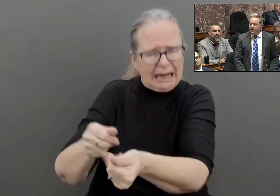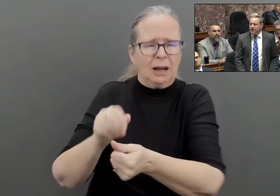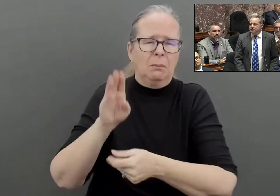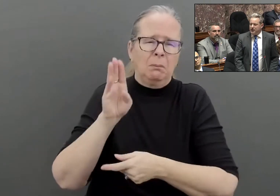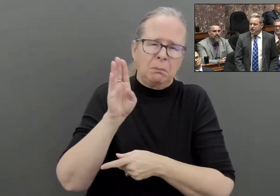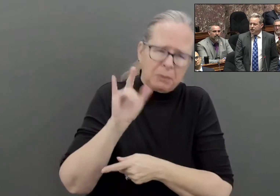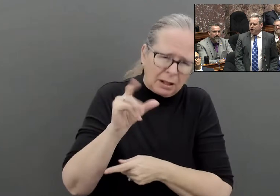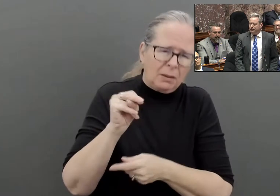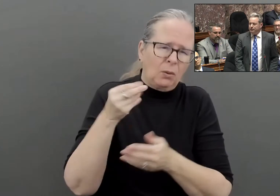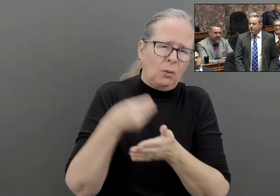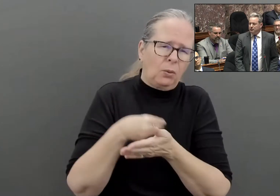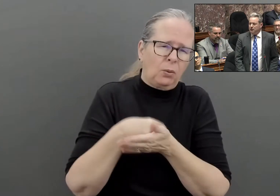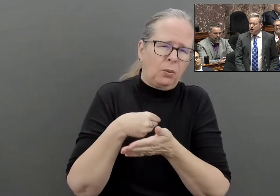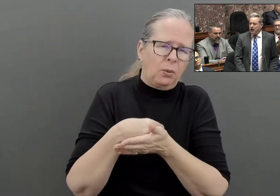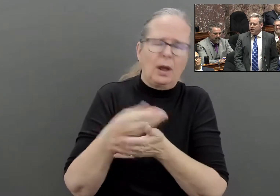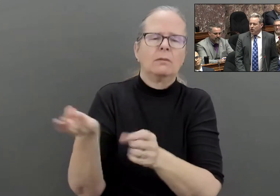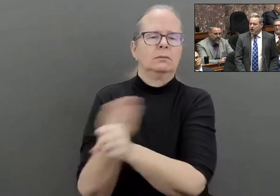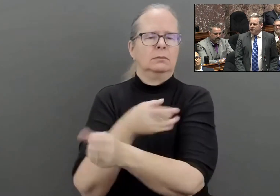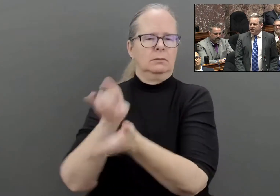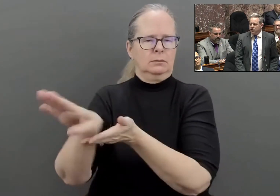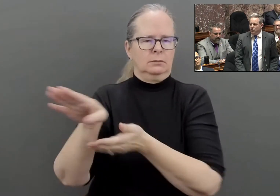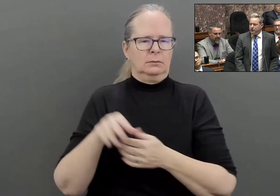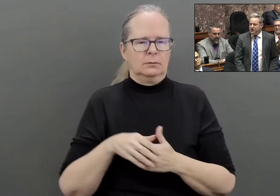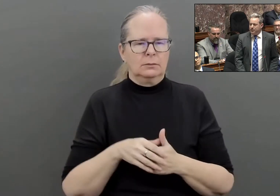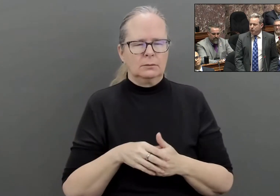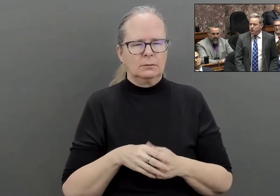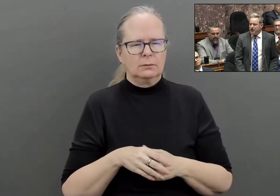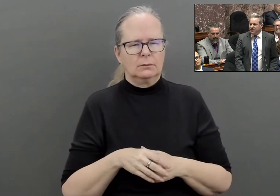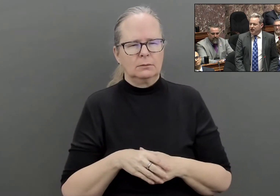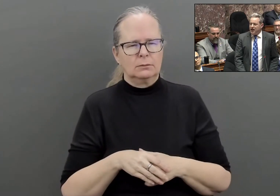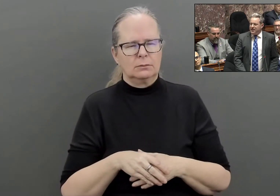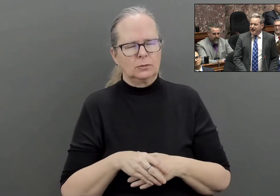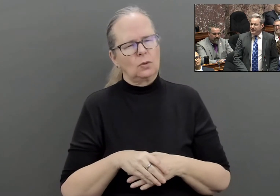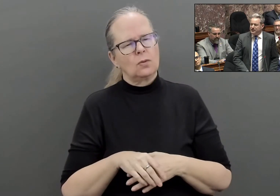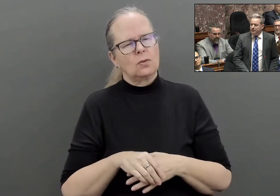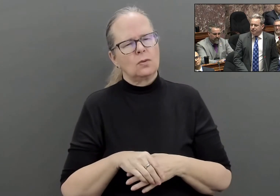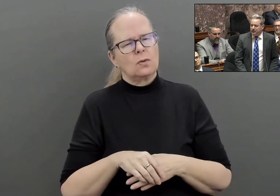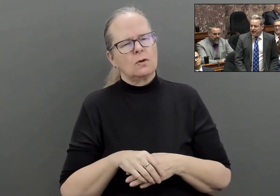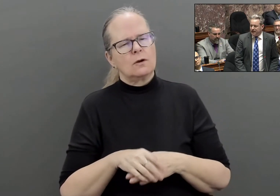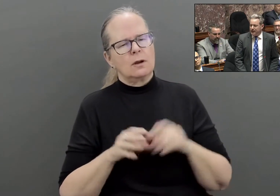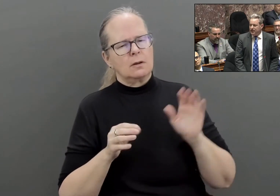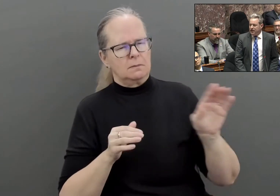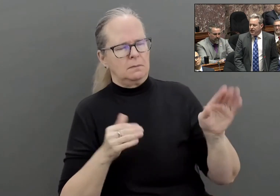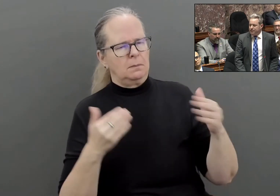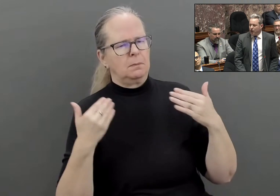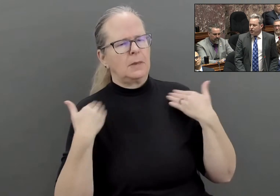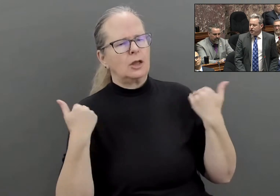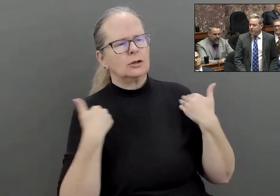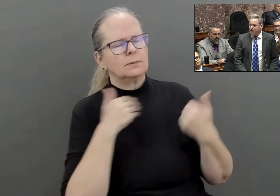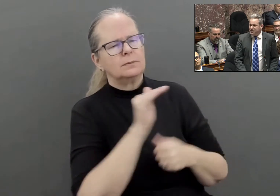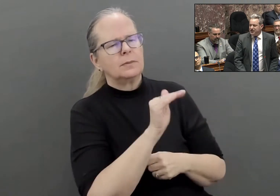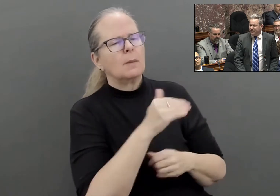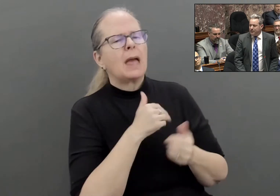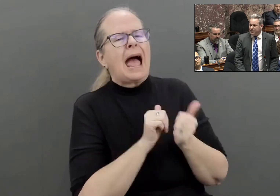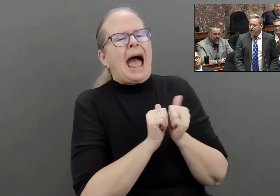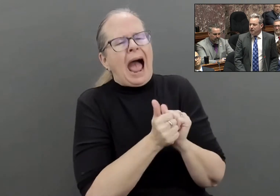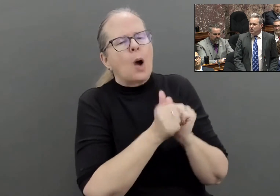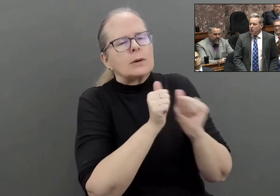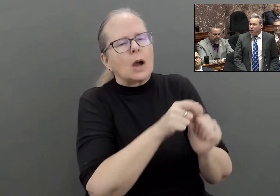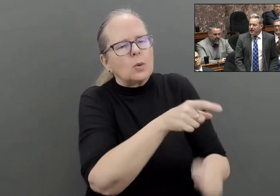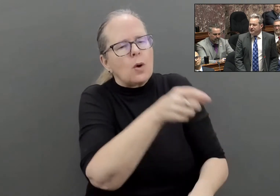How can this minister allow a company to oversee a project that has completely, in partnership with this